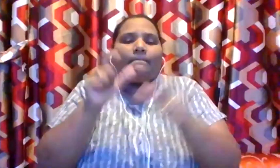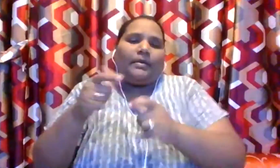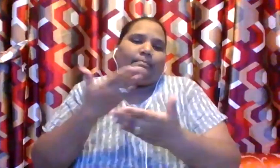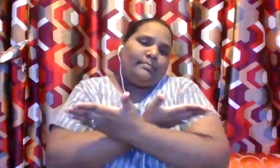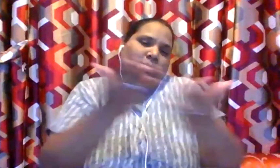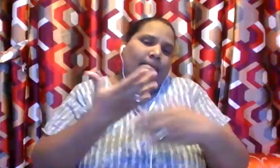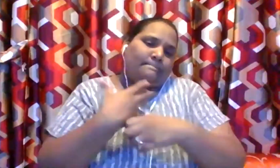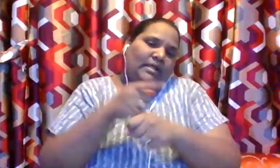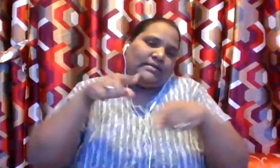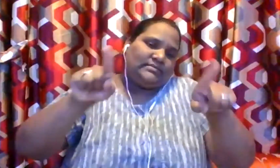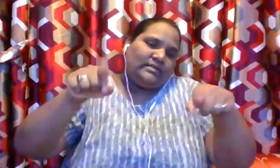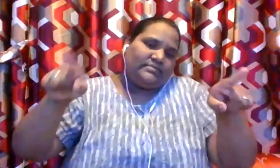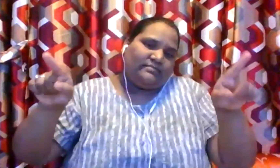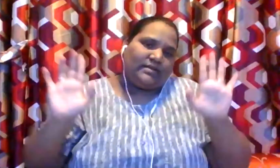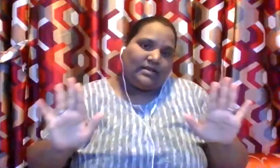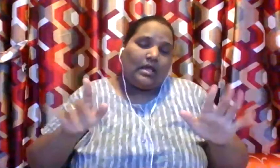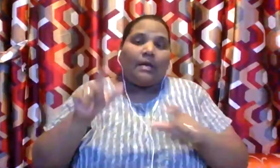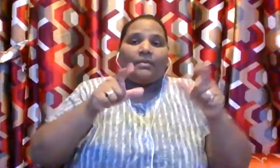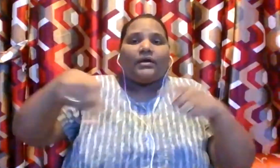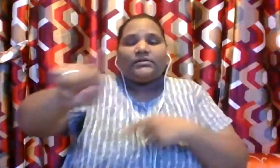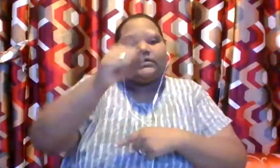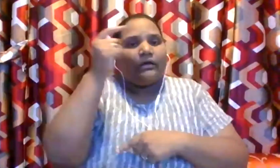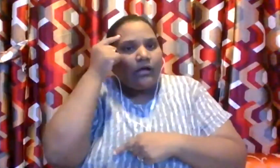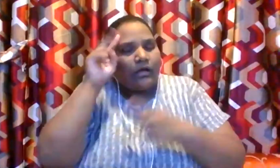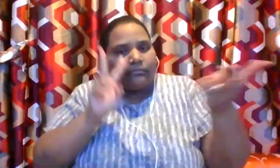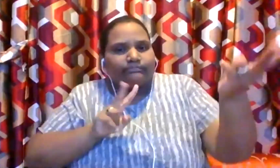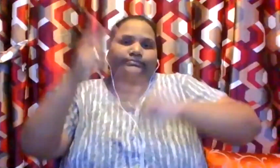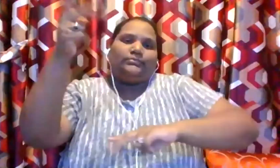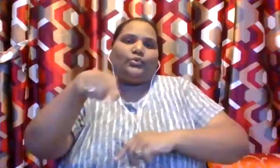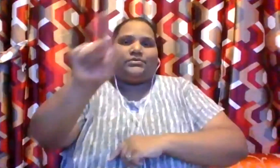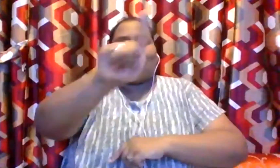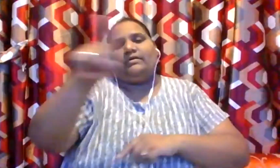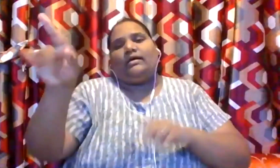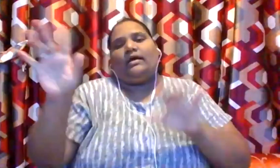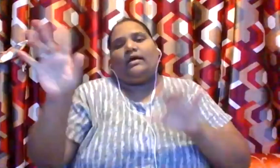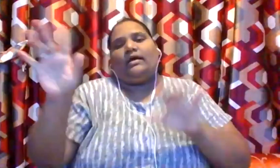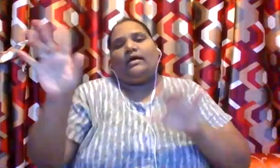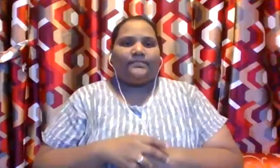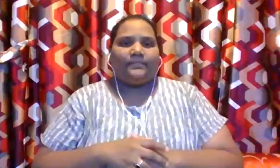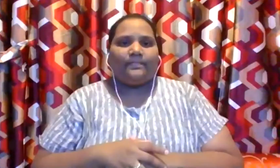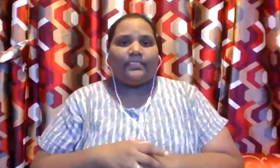People don't read about their religion. Tell me something. Do Hindus read Bhagavad Gita?